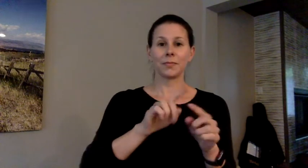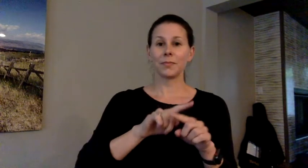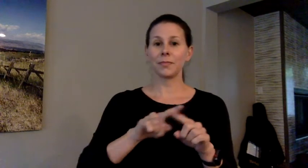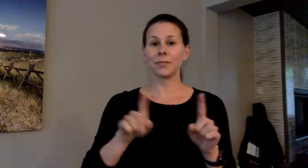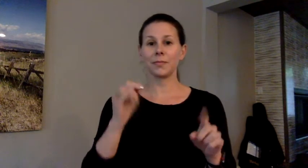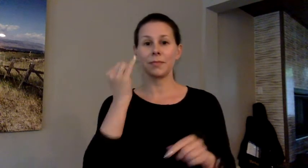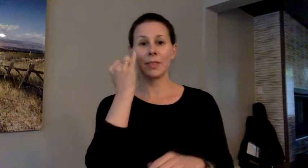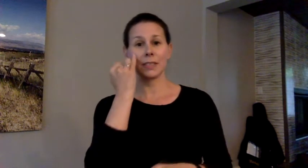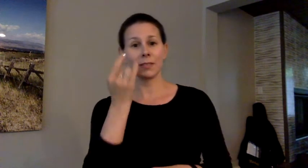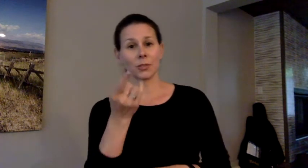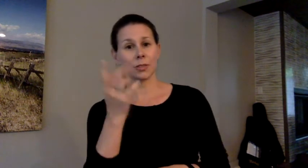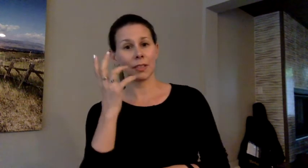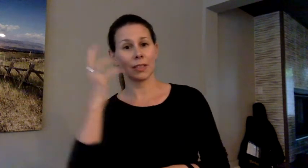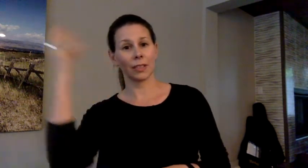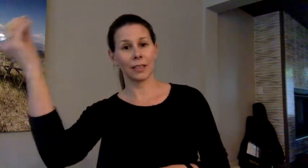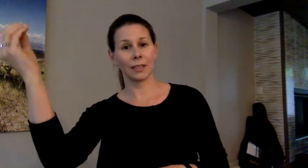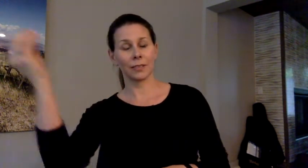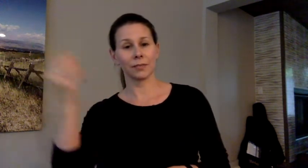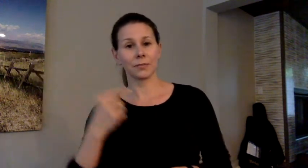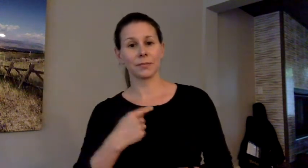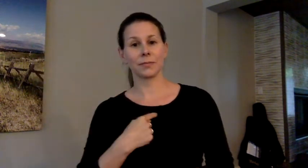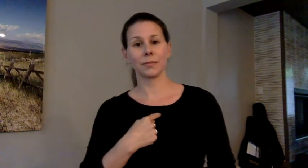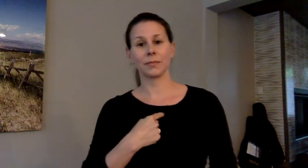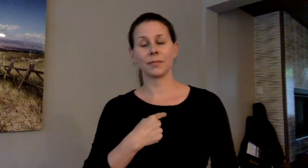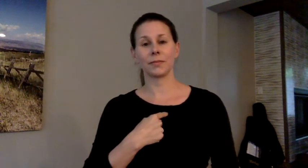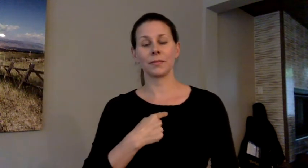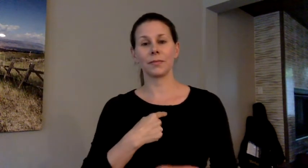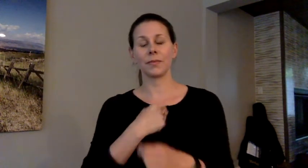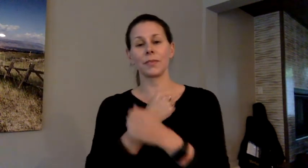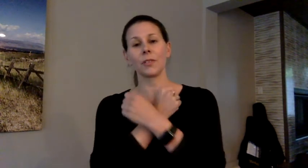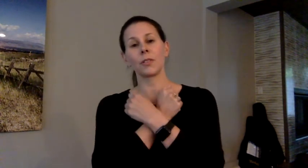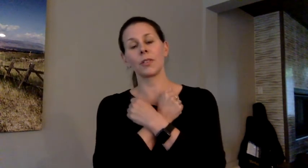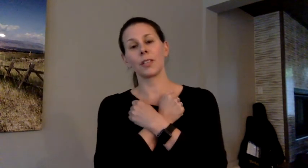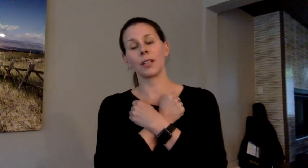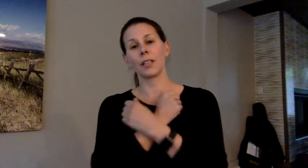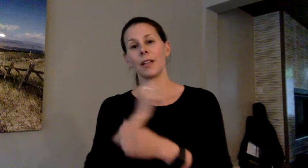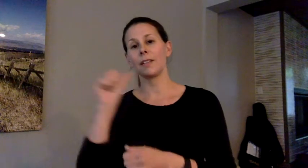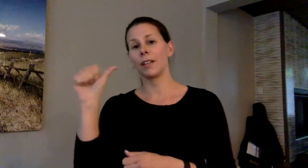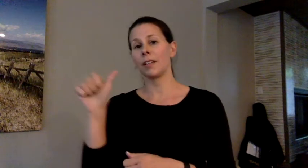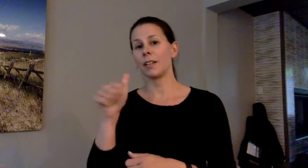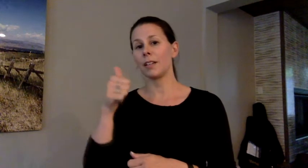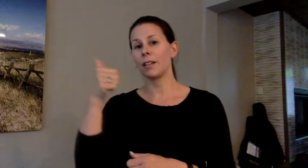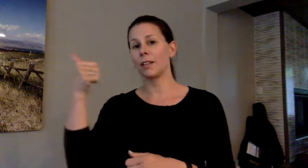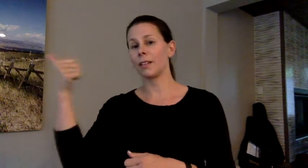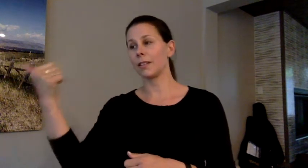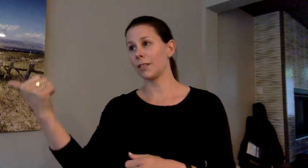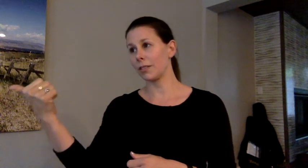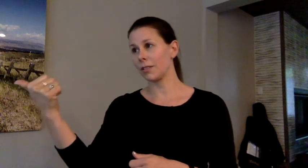But if you leave me to love another,